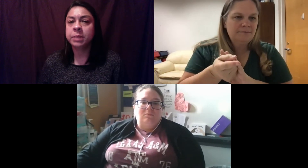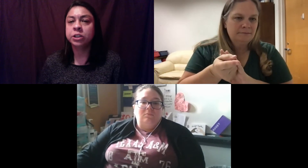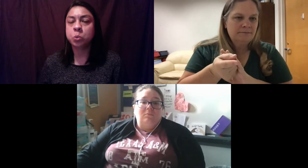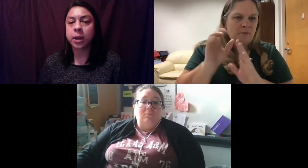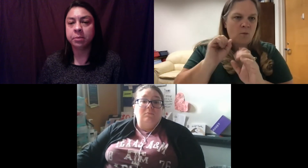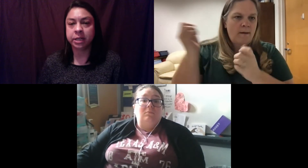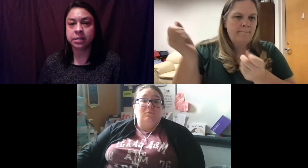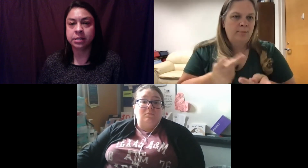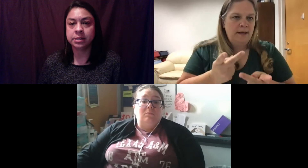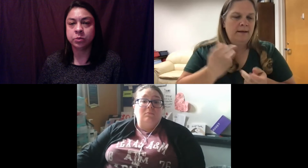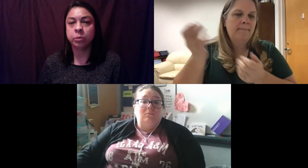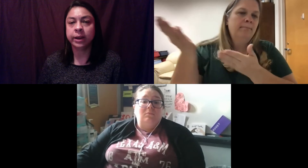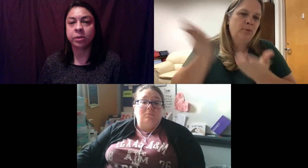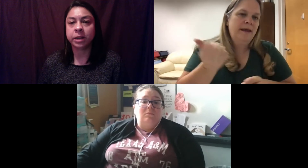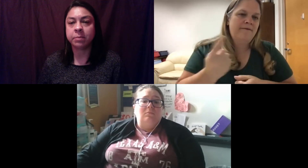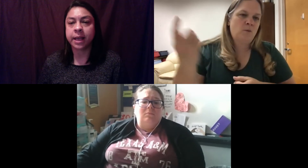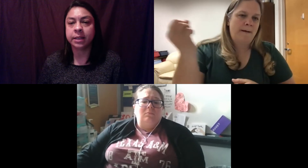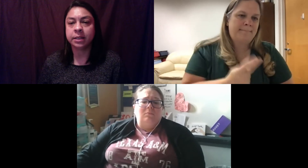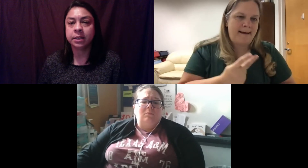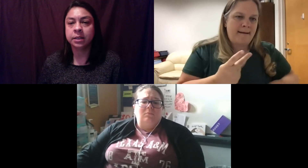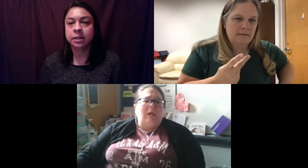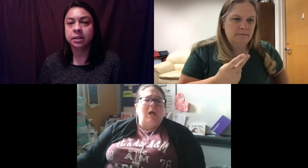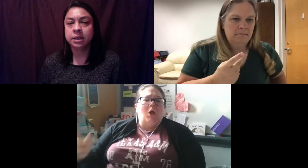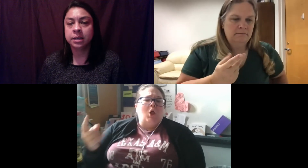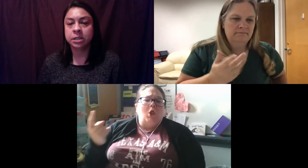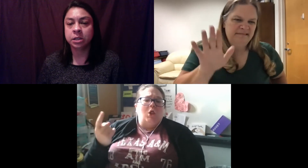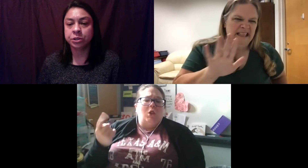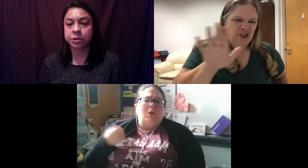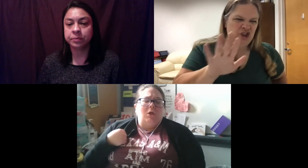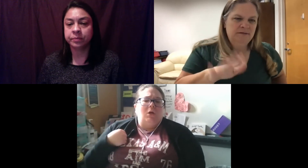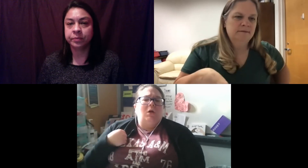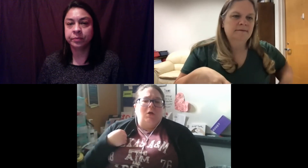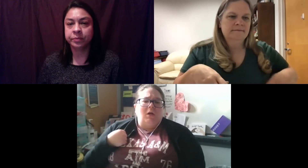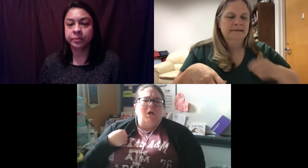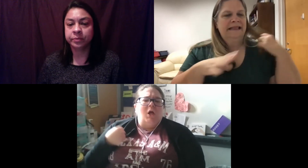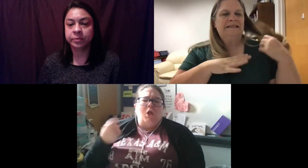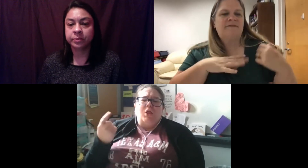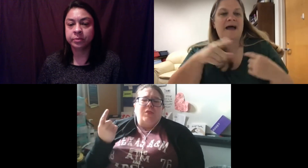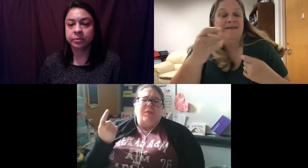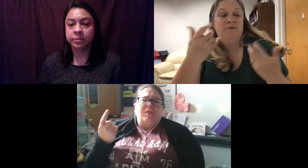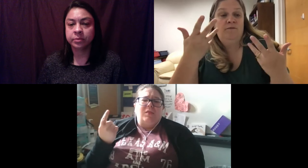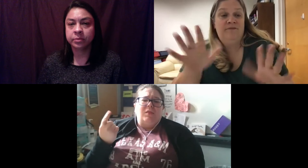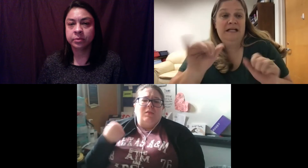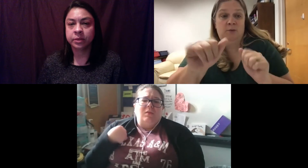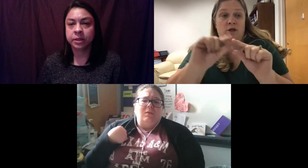Probably in about 20 minutes, we'll bring everybody back into the large group.